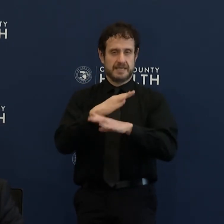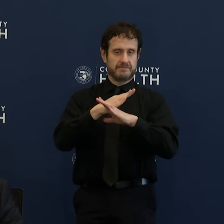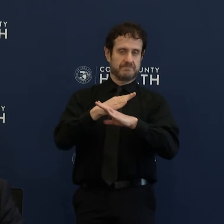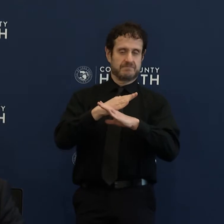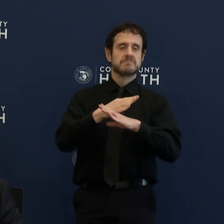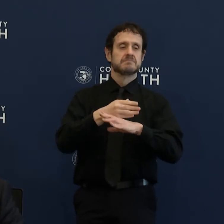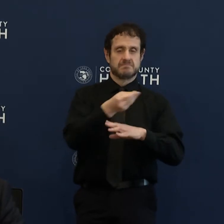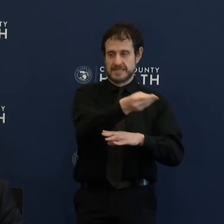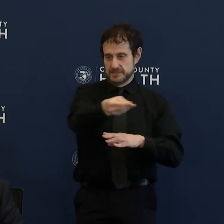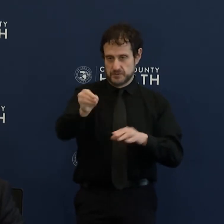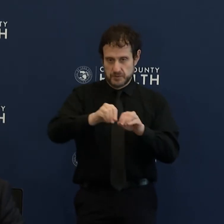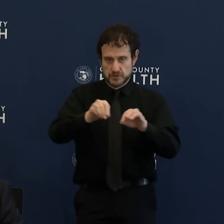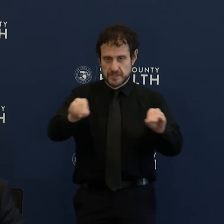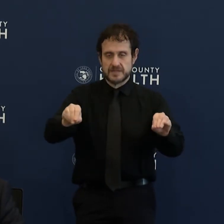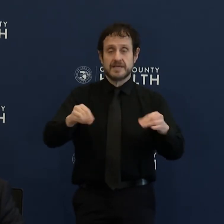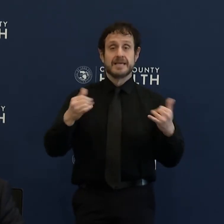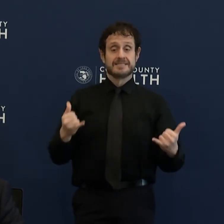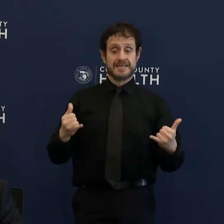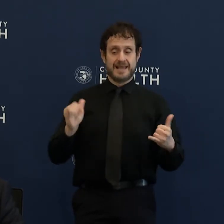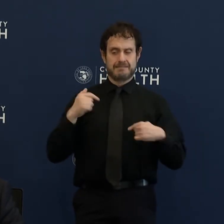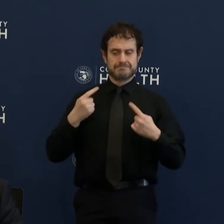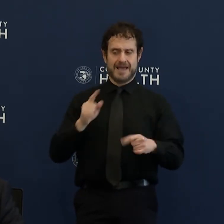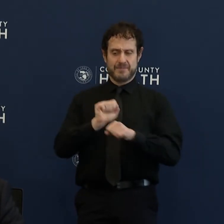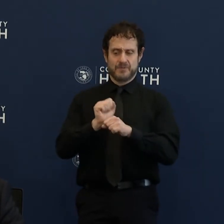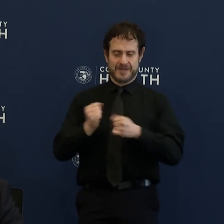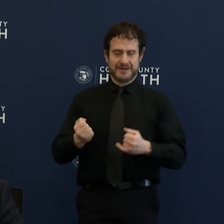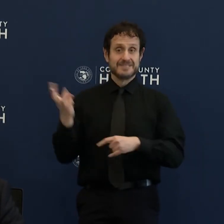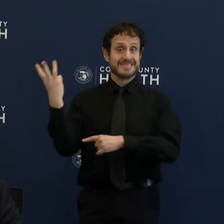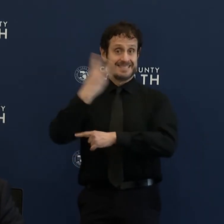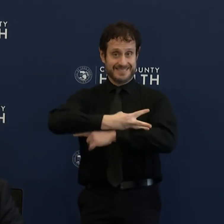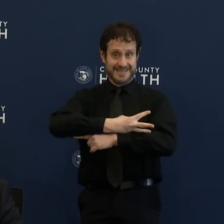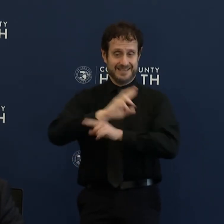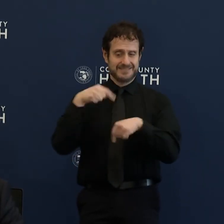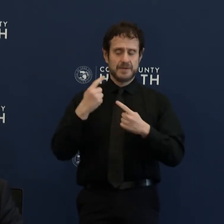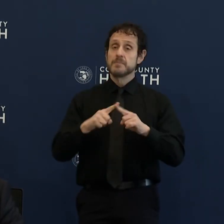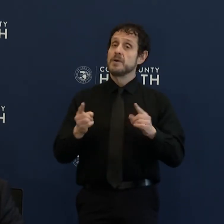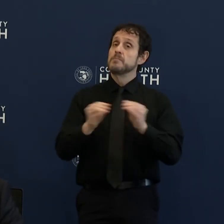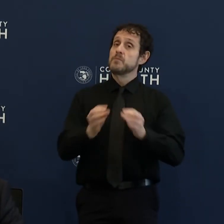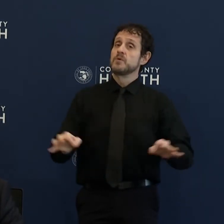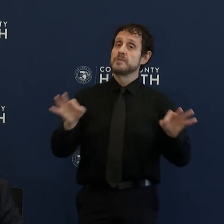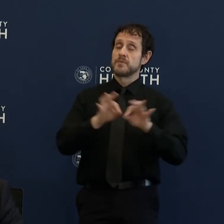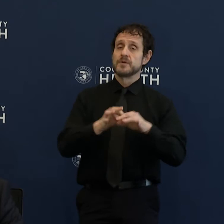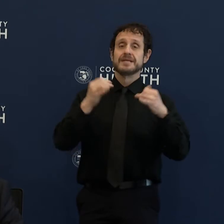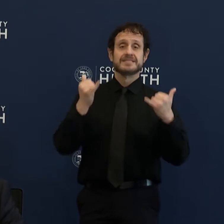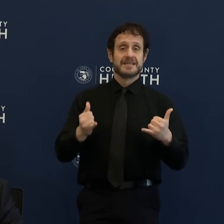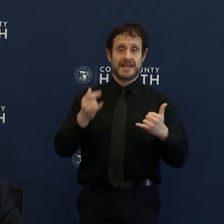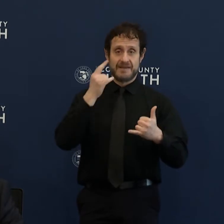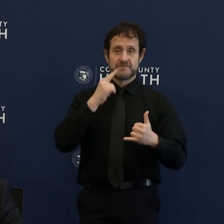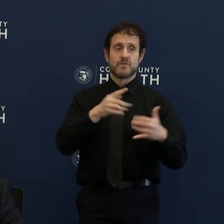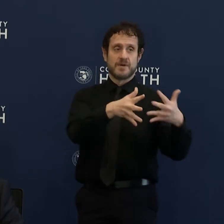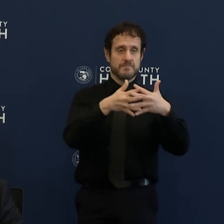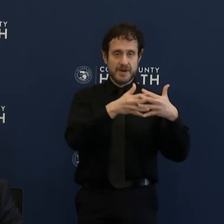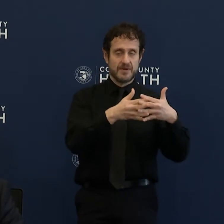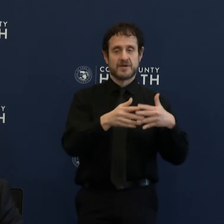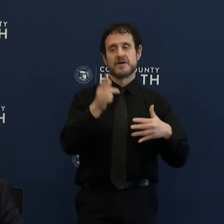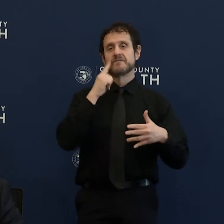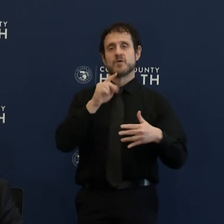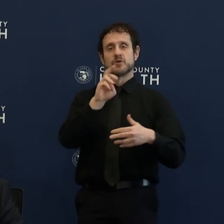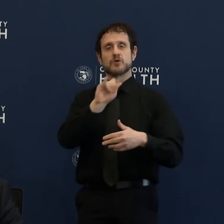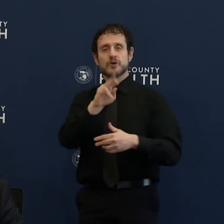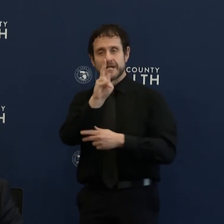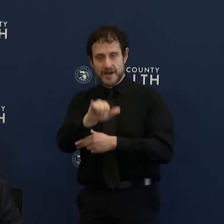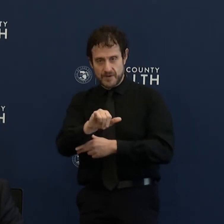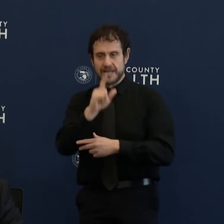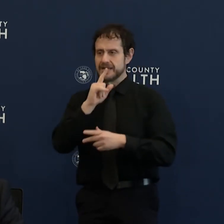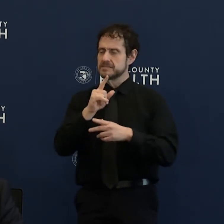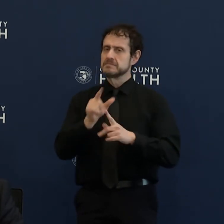Today is my 6th day here at Cook County Health, but more importantly, today is a historic day for our country and for our county